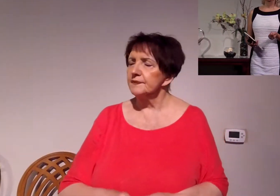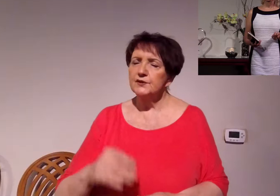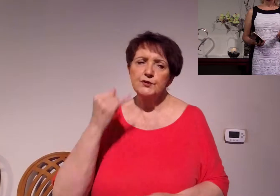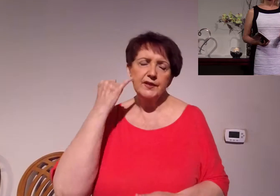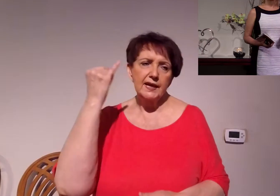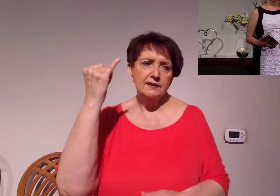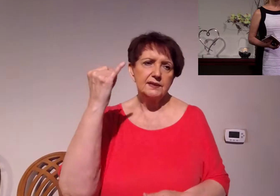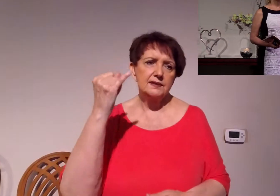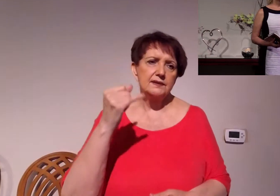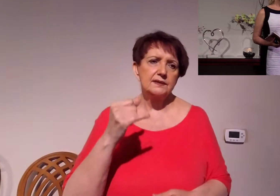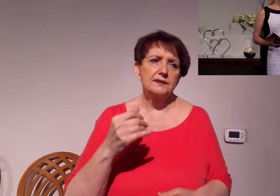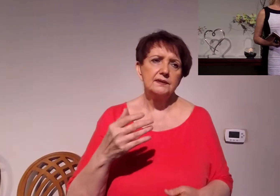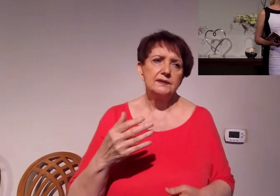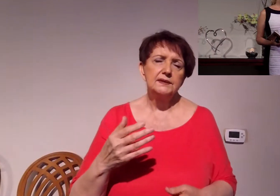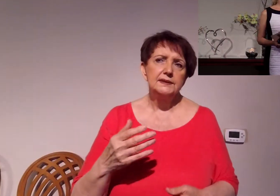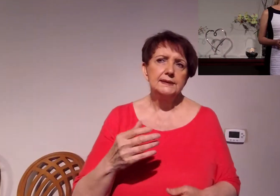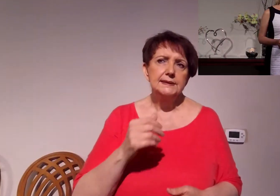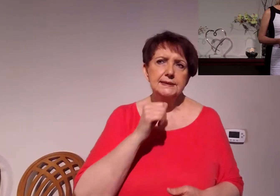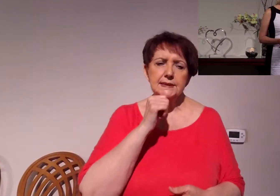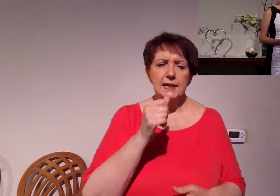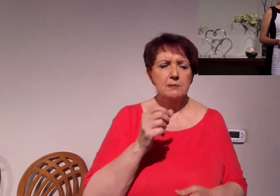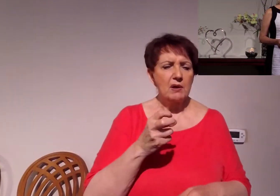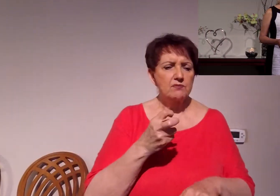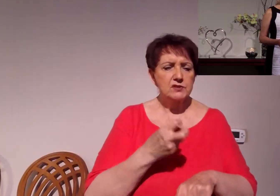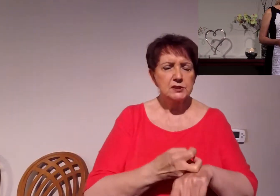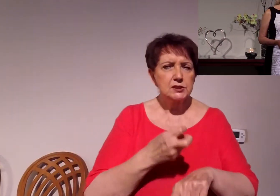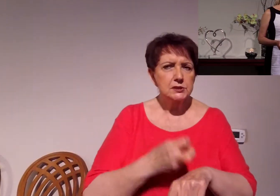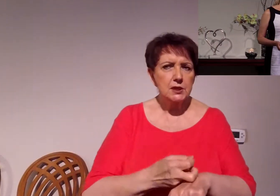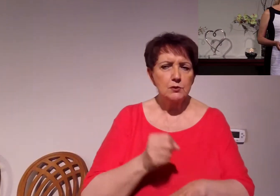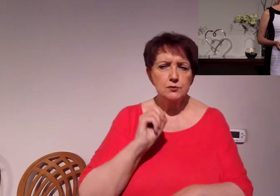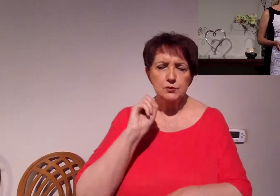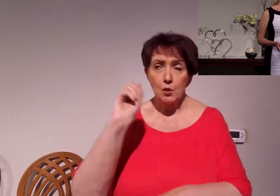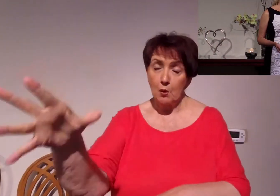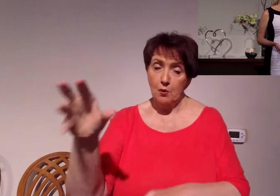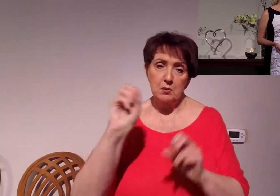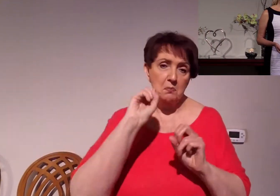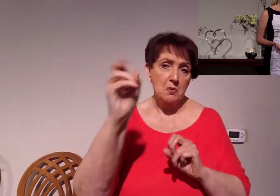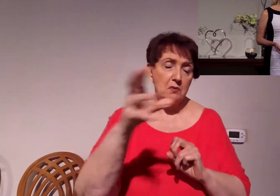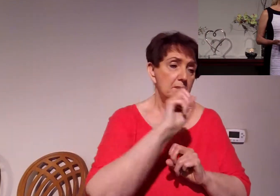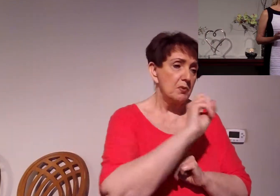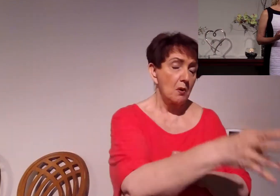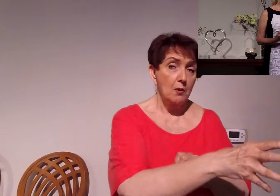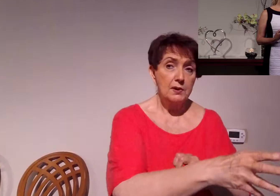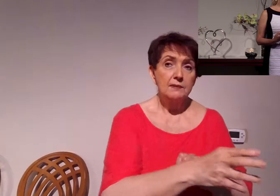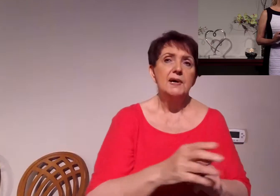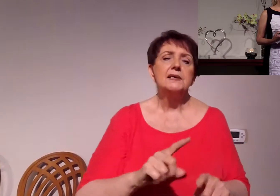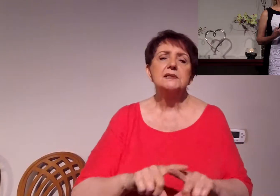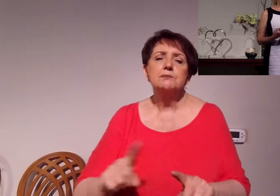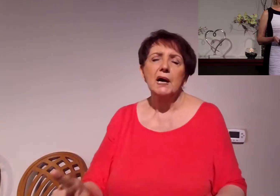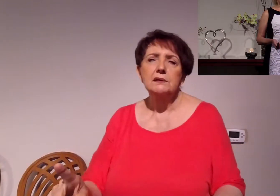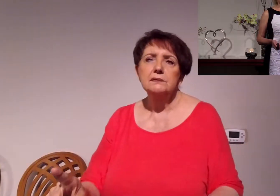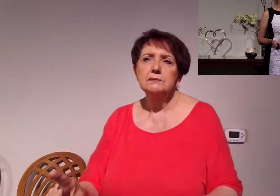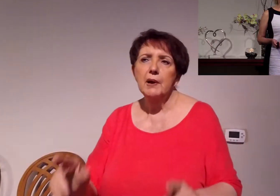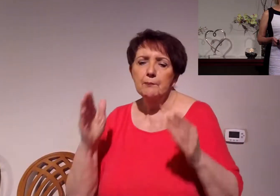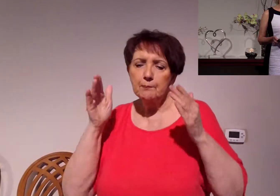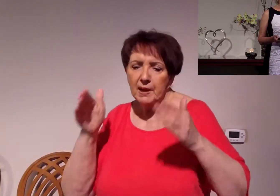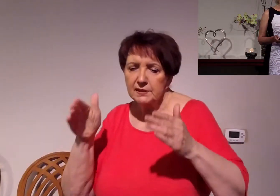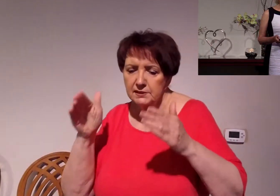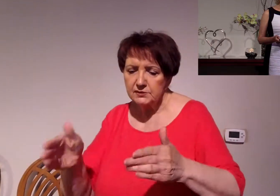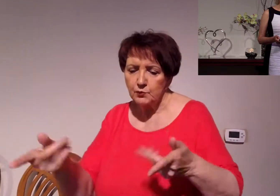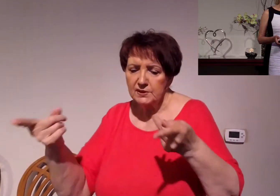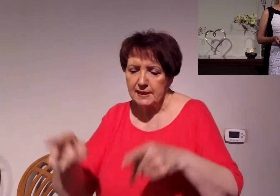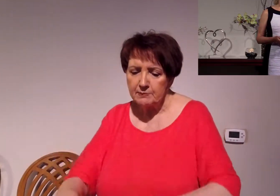idea that it's not about throwing stones out there. It is actually about paying attention to what's going on in